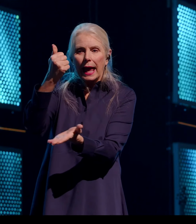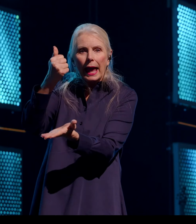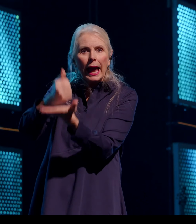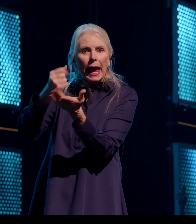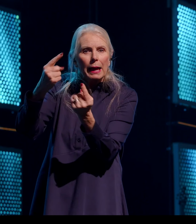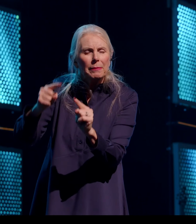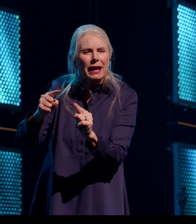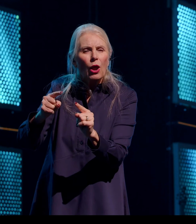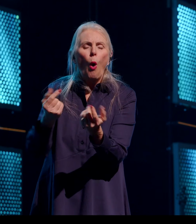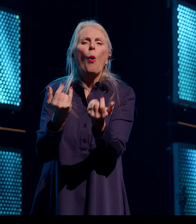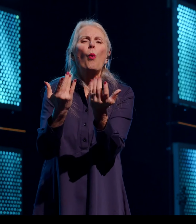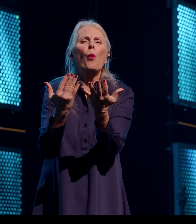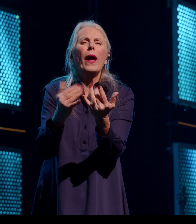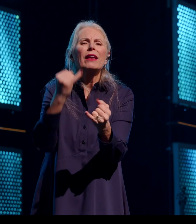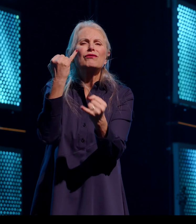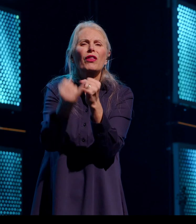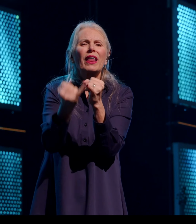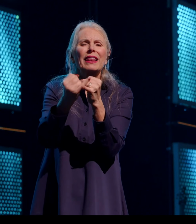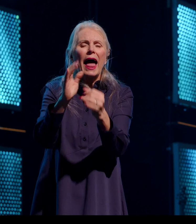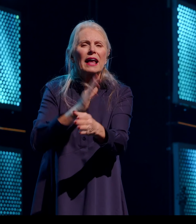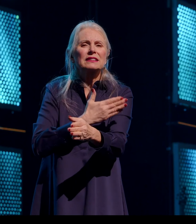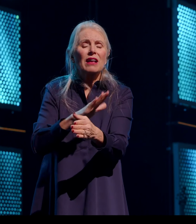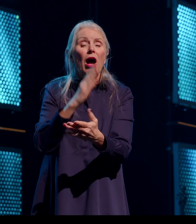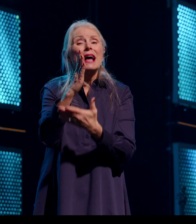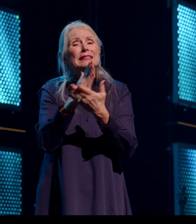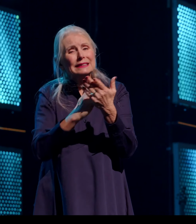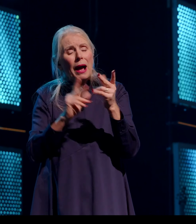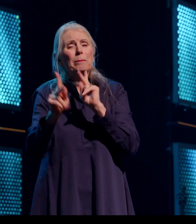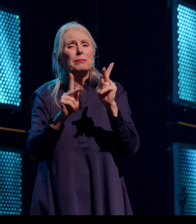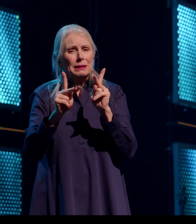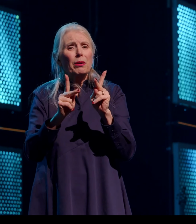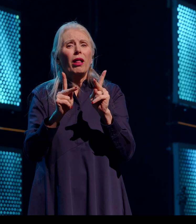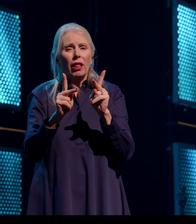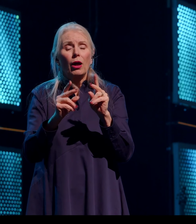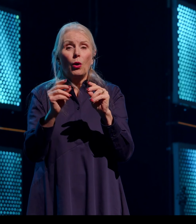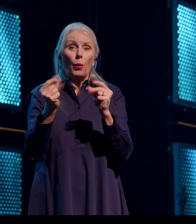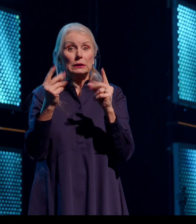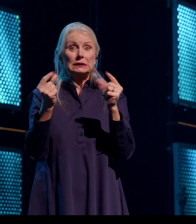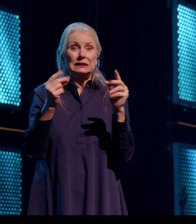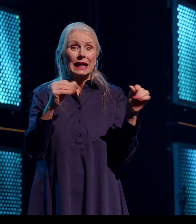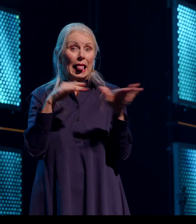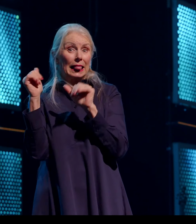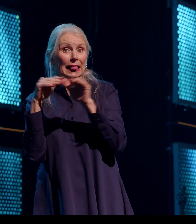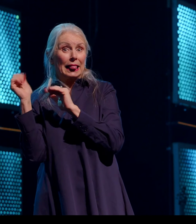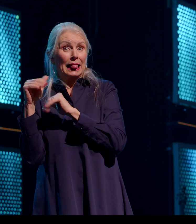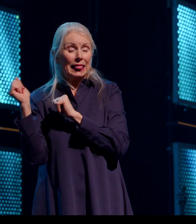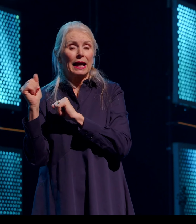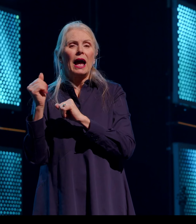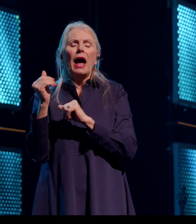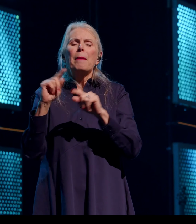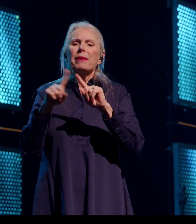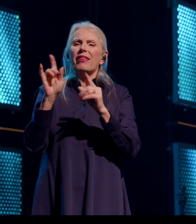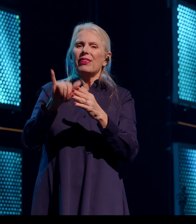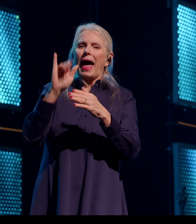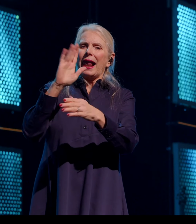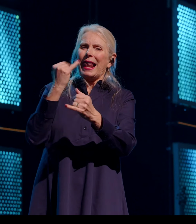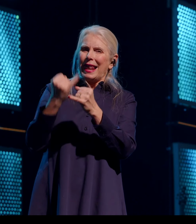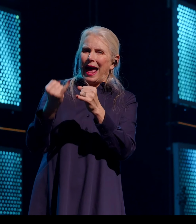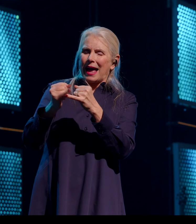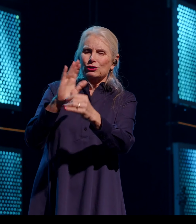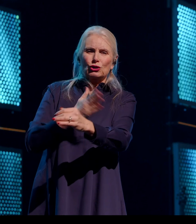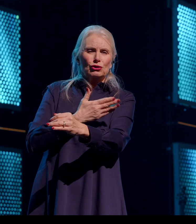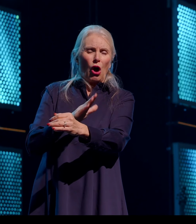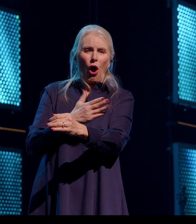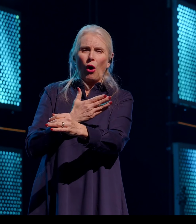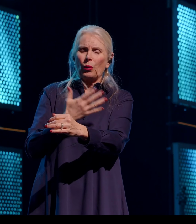song. So many times people just want to get out real quick. That last song is a time just to respond and worship to the Lord. And I say this as kindly as I can. It